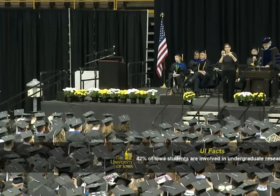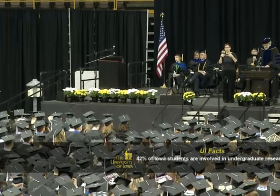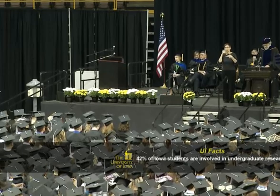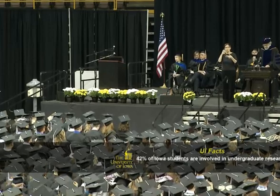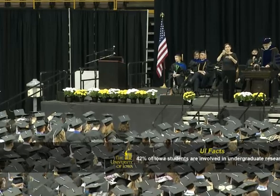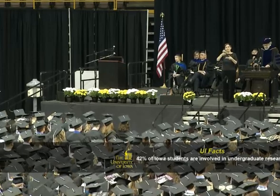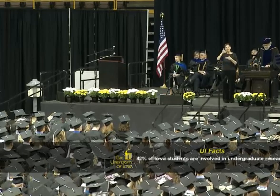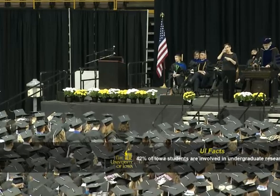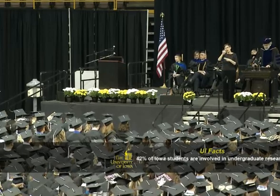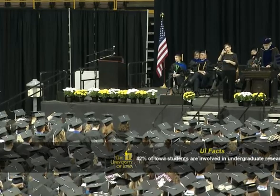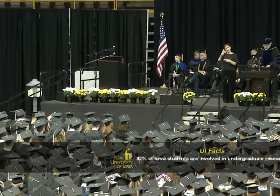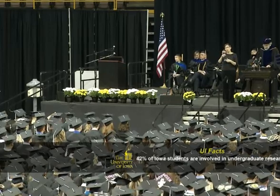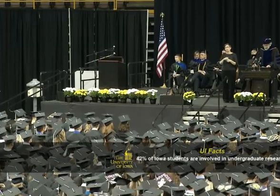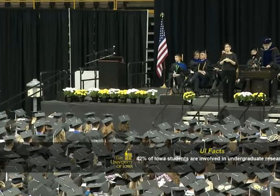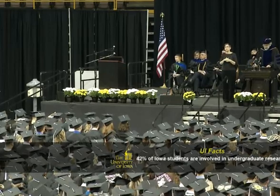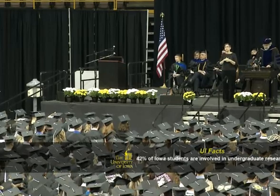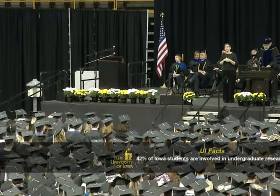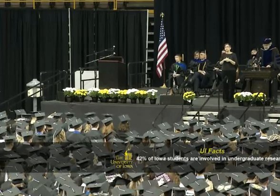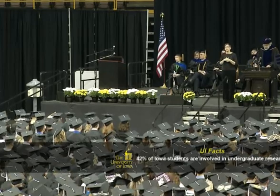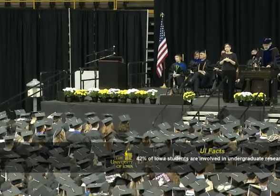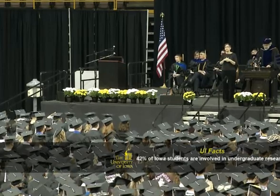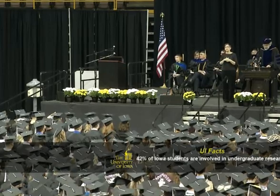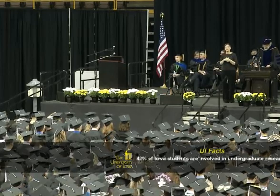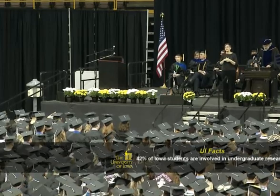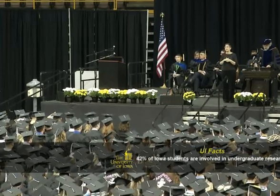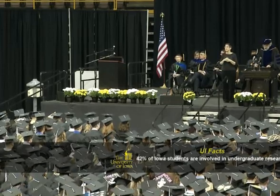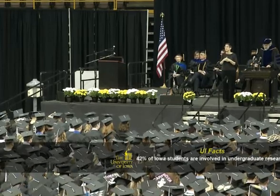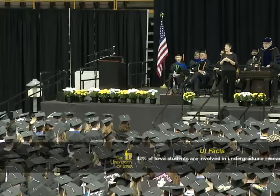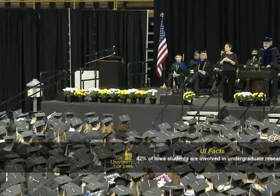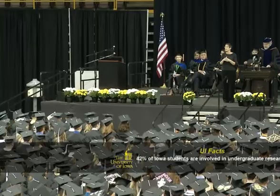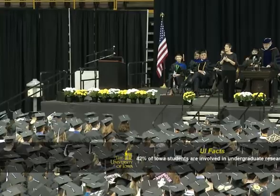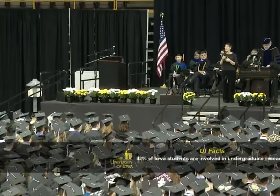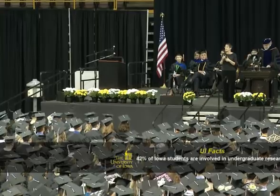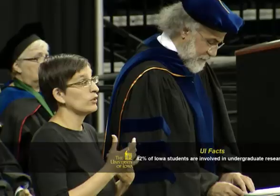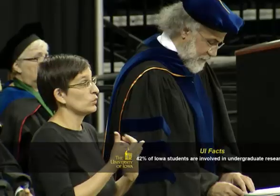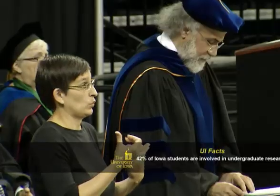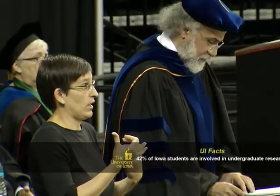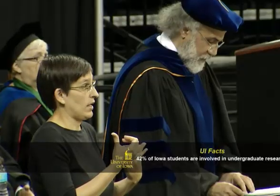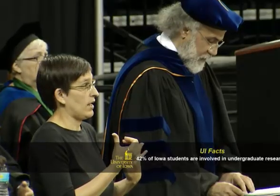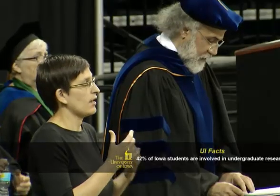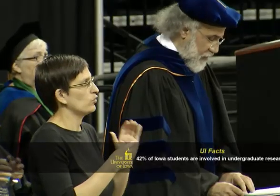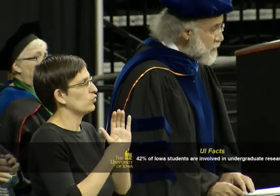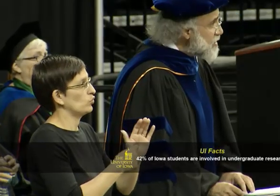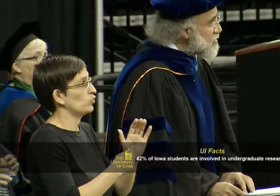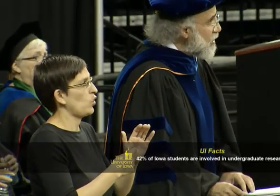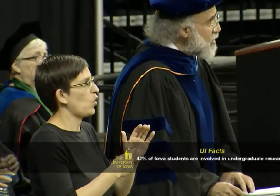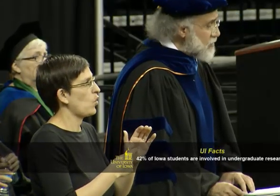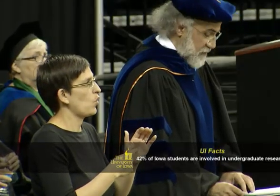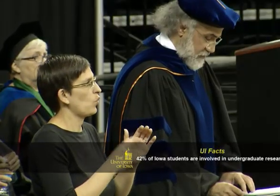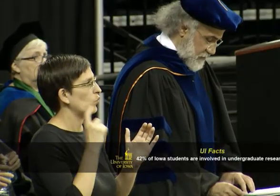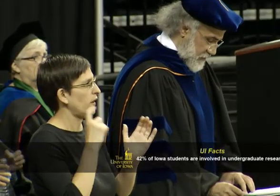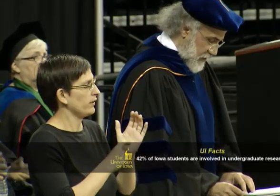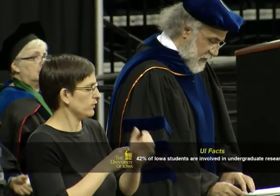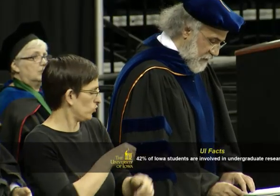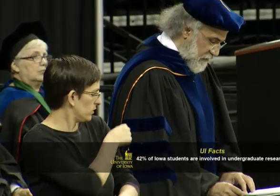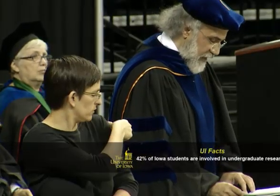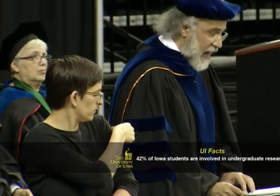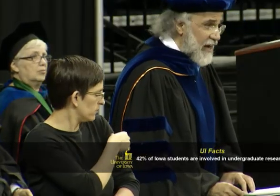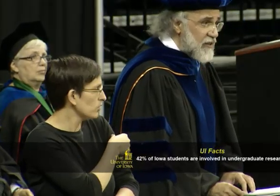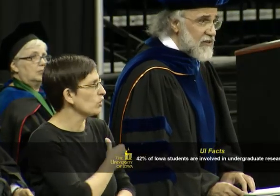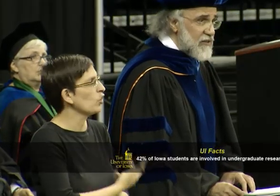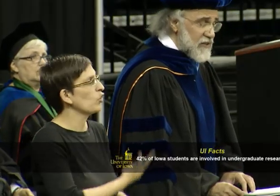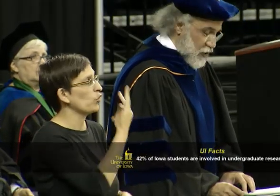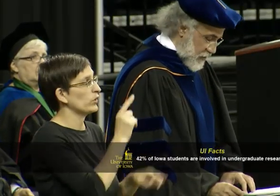distinction. This morning, they wear the distinction literally on their sleeves. Three stars